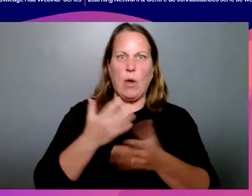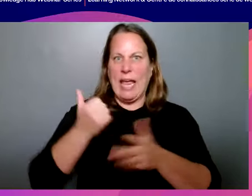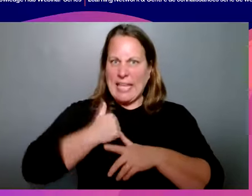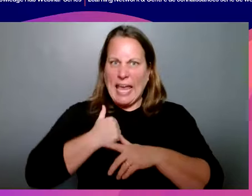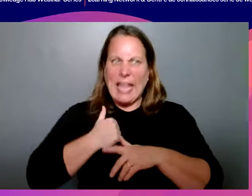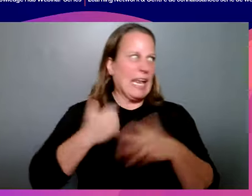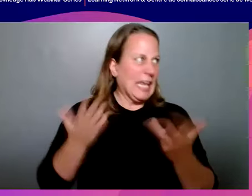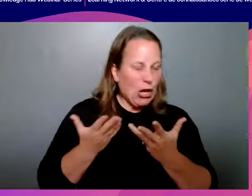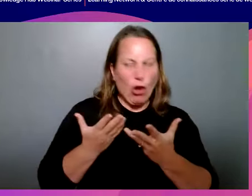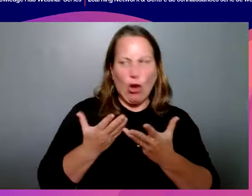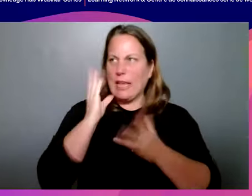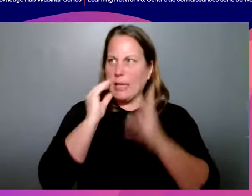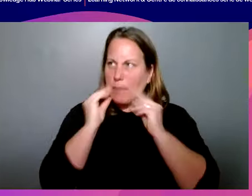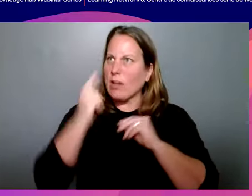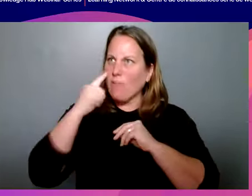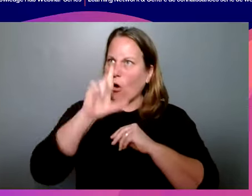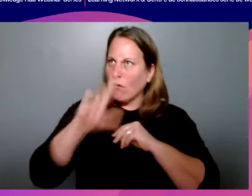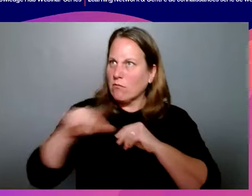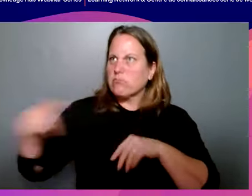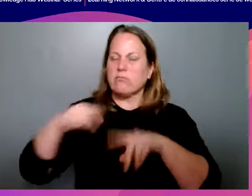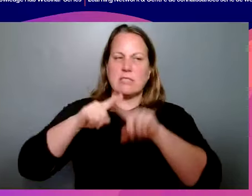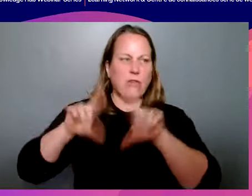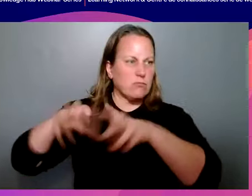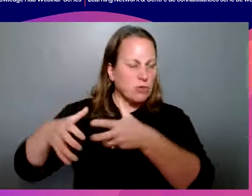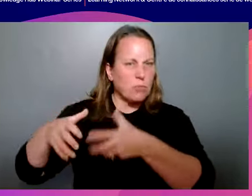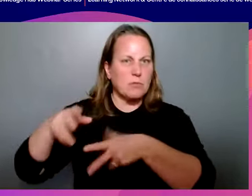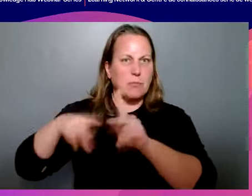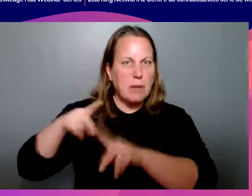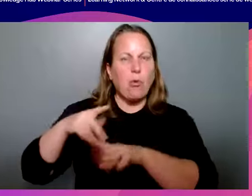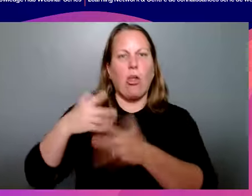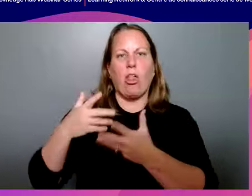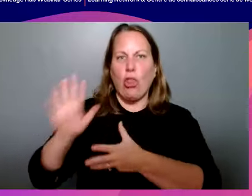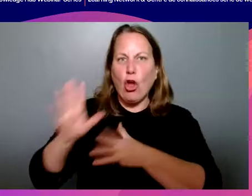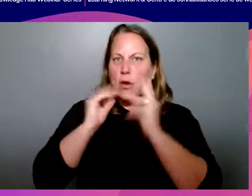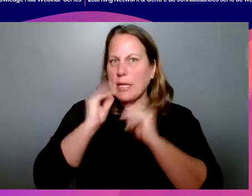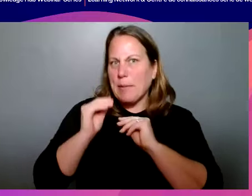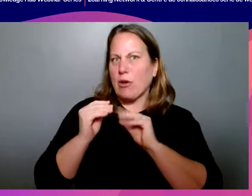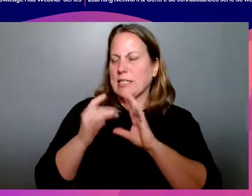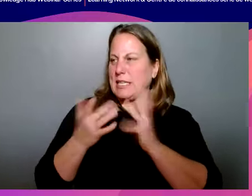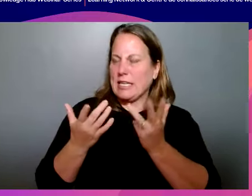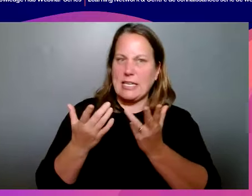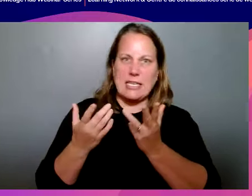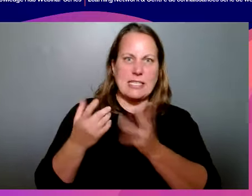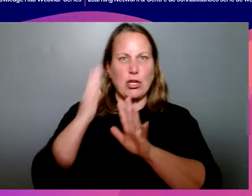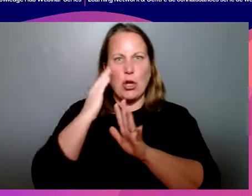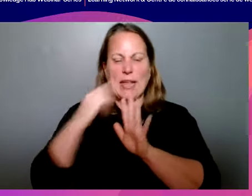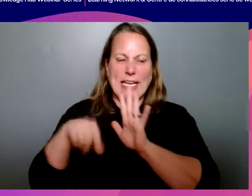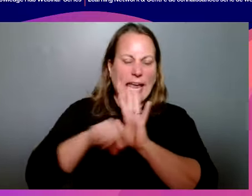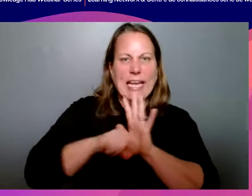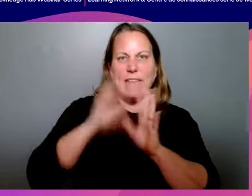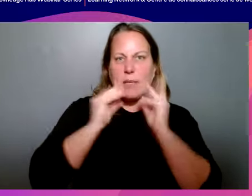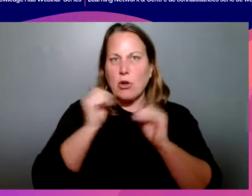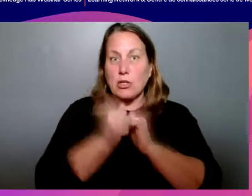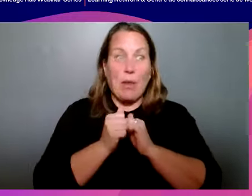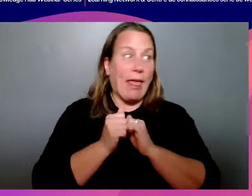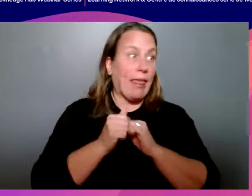2SLGBTQIA plus populations, and of my own past experiences, negative encounters with employers, coworkers,